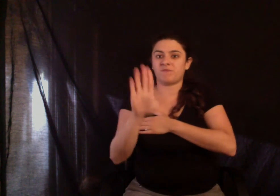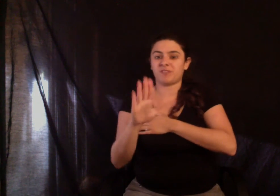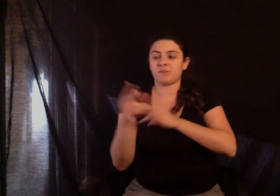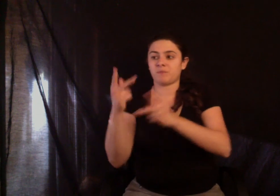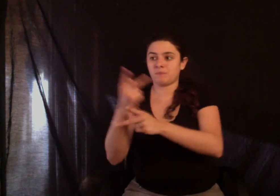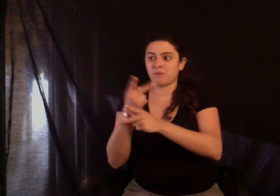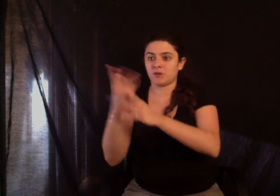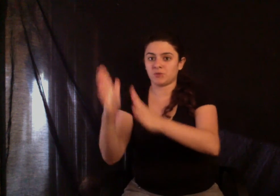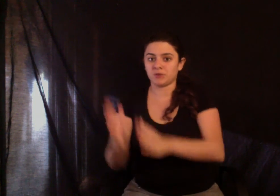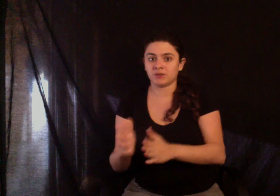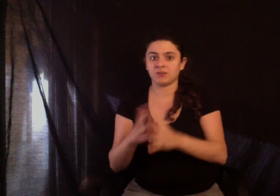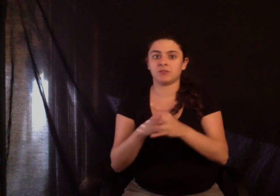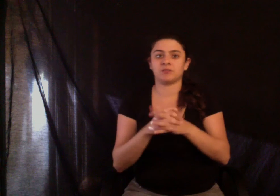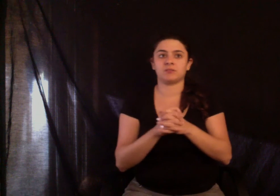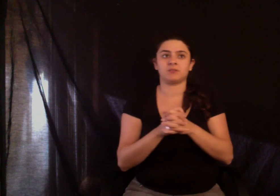my shoes, because